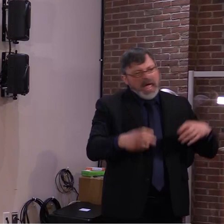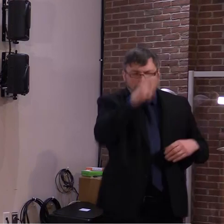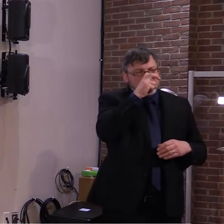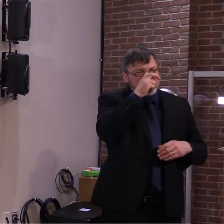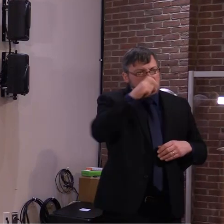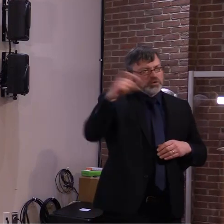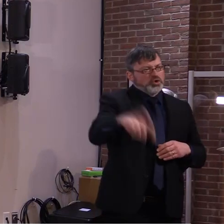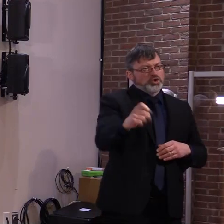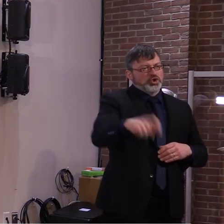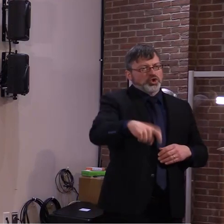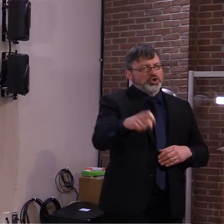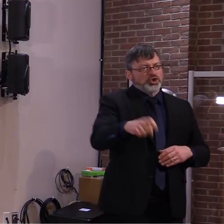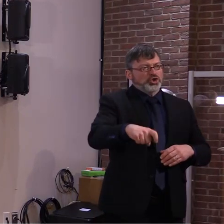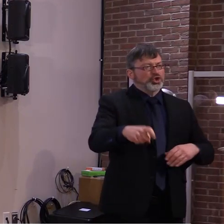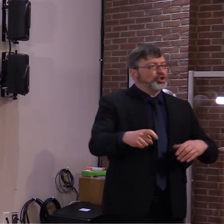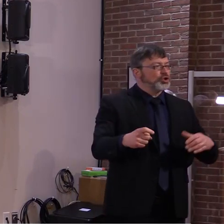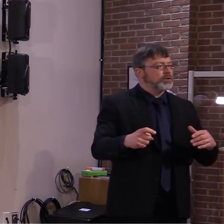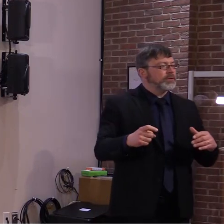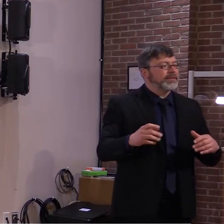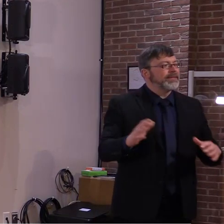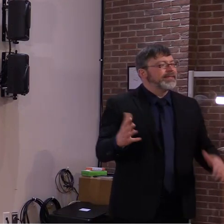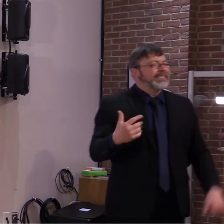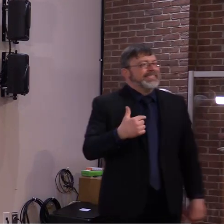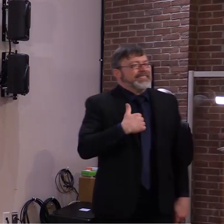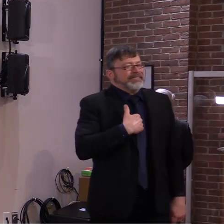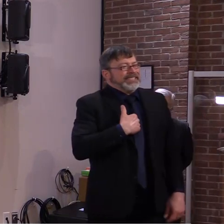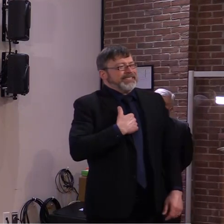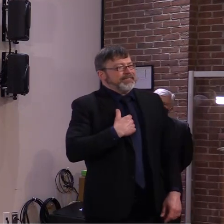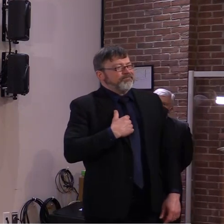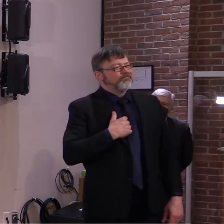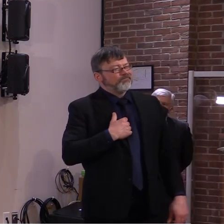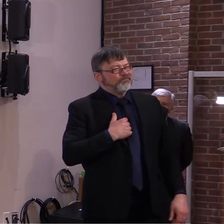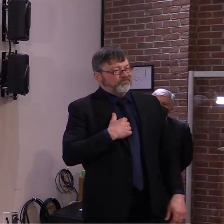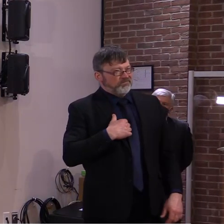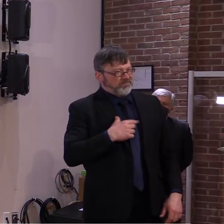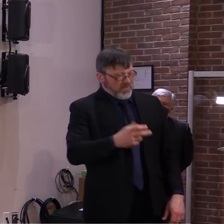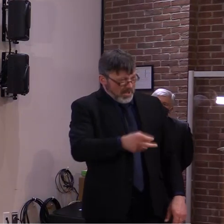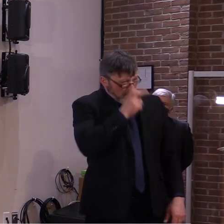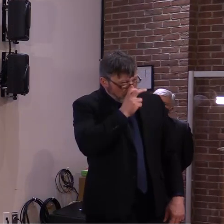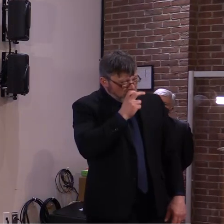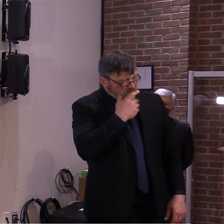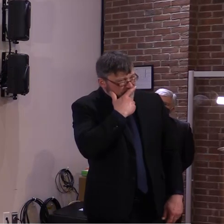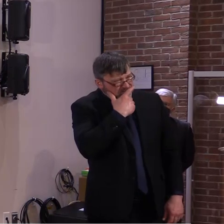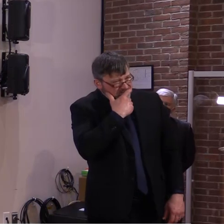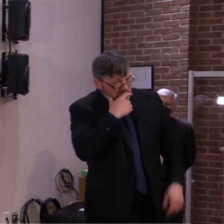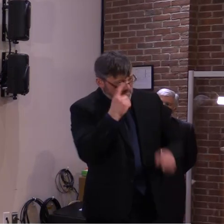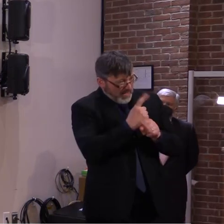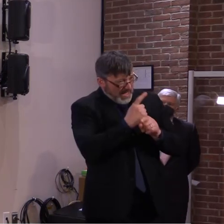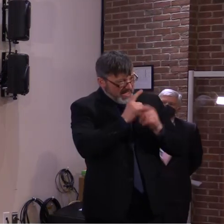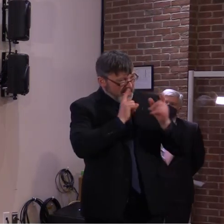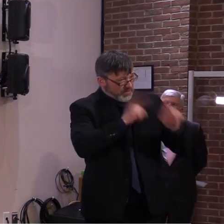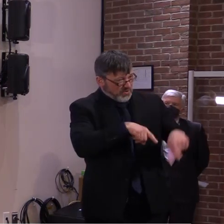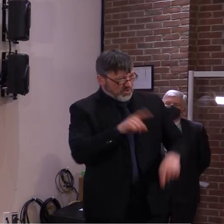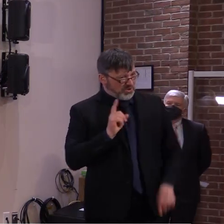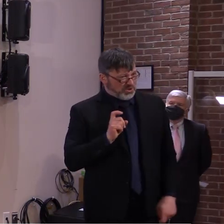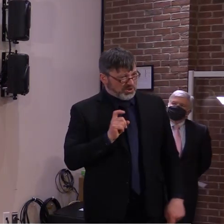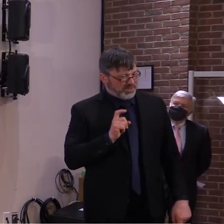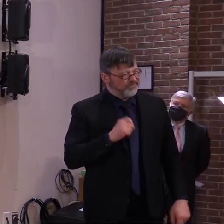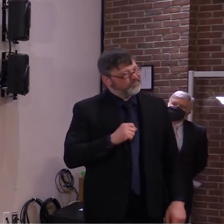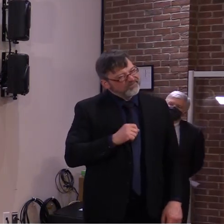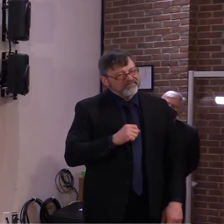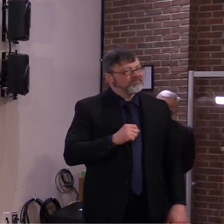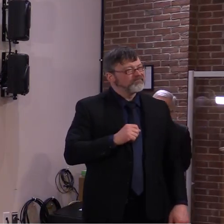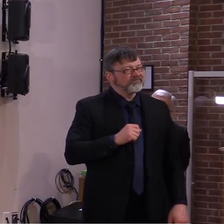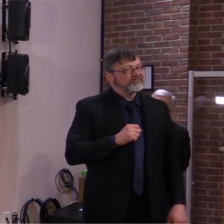does not mean closing schools is the answer. Isolated cases in a workplace or business does not